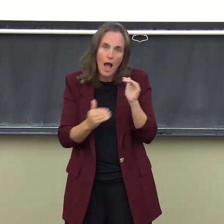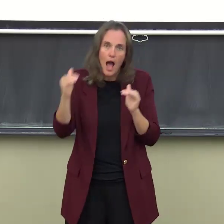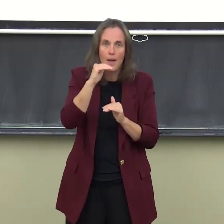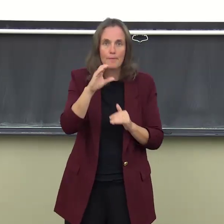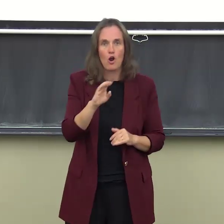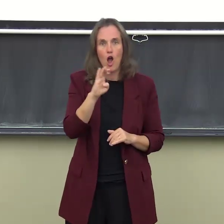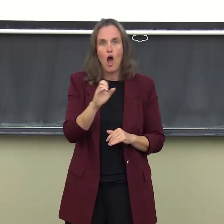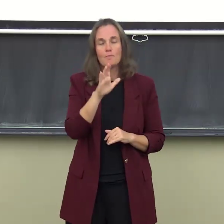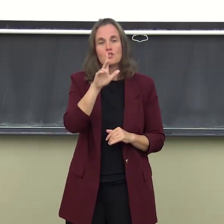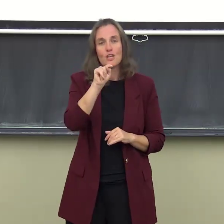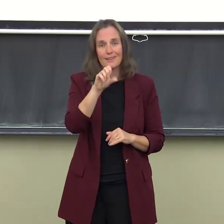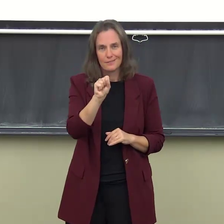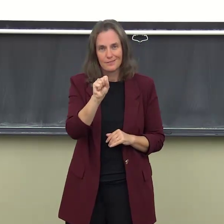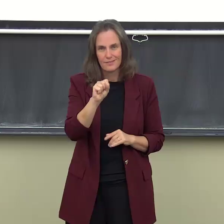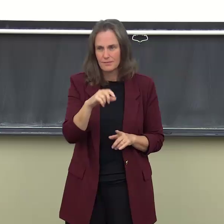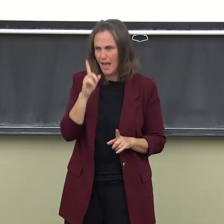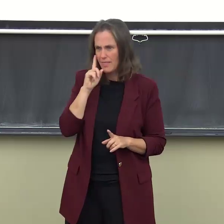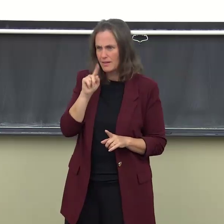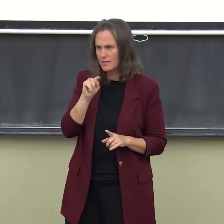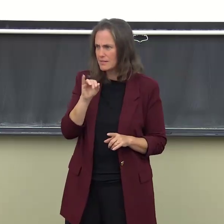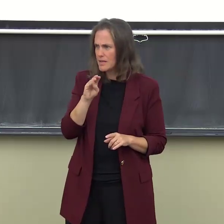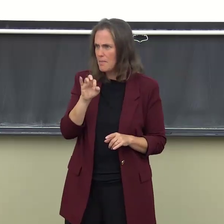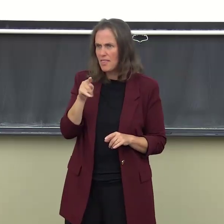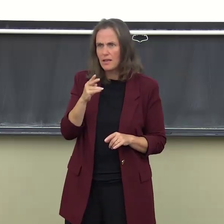objects. I think Timothy, was it?